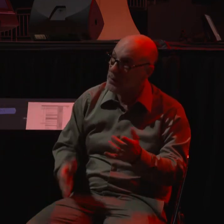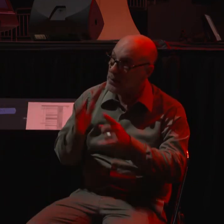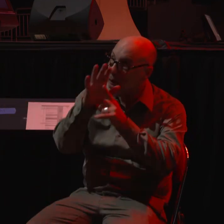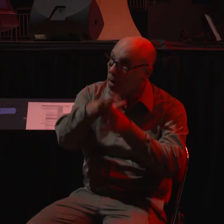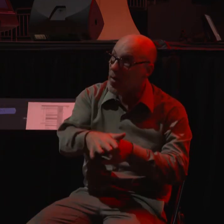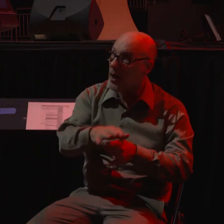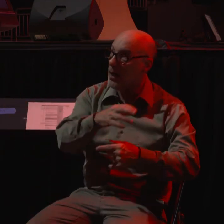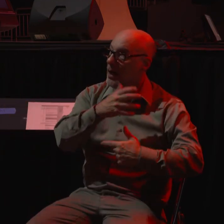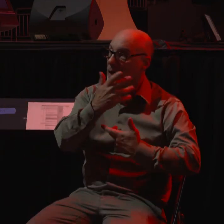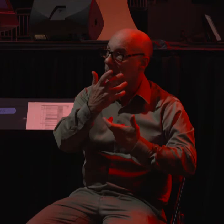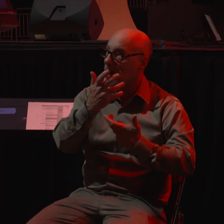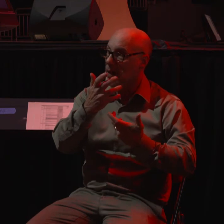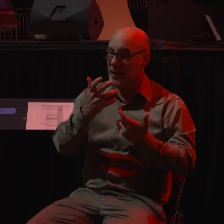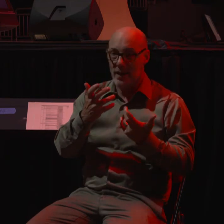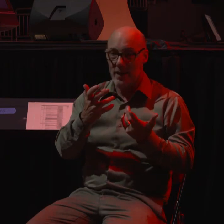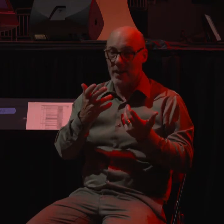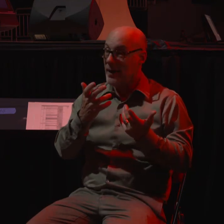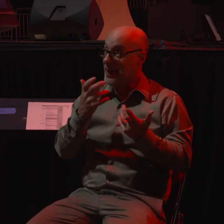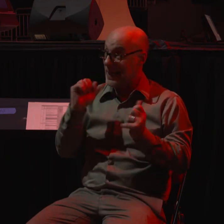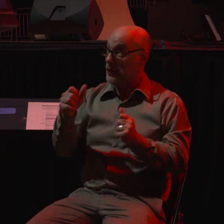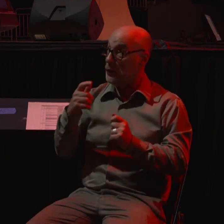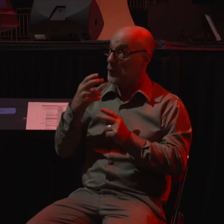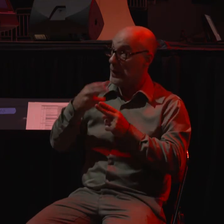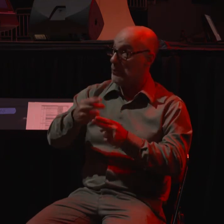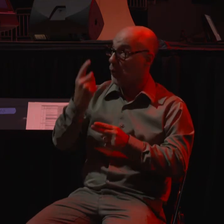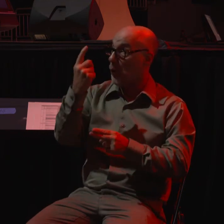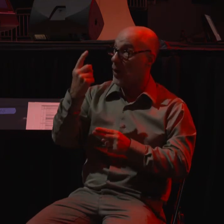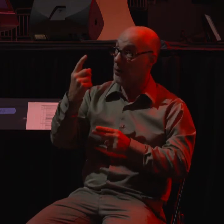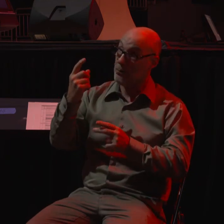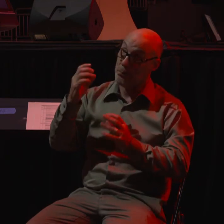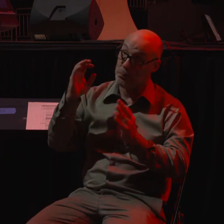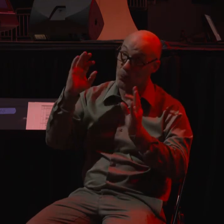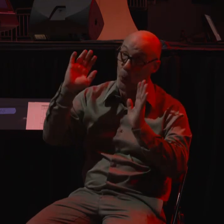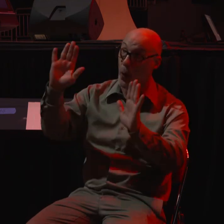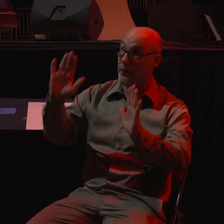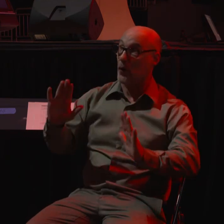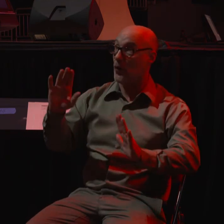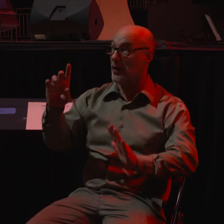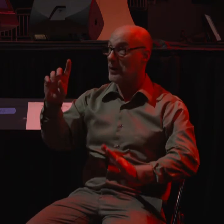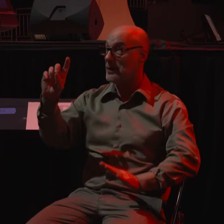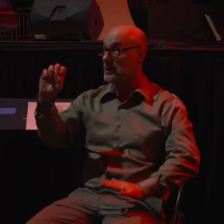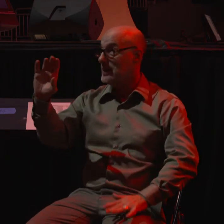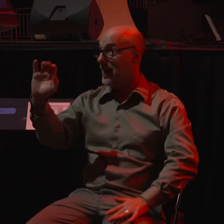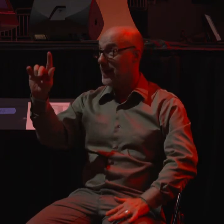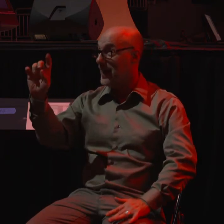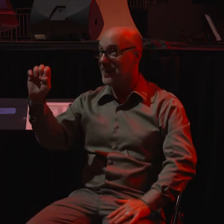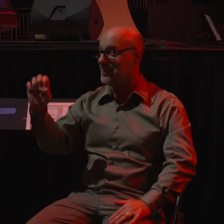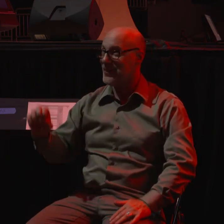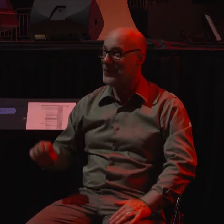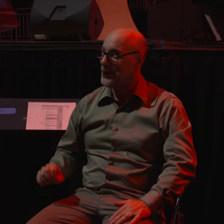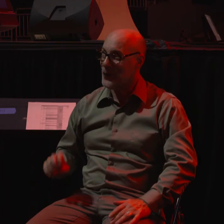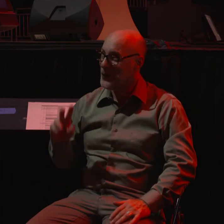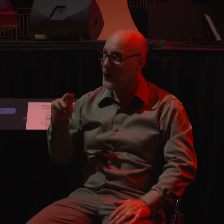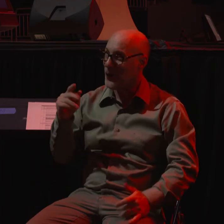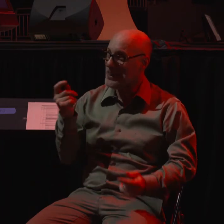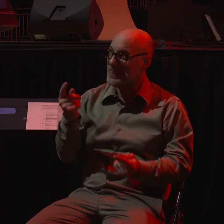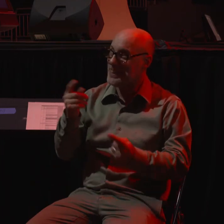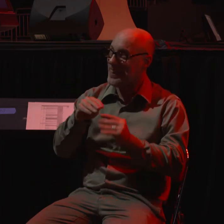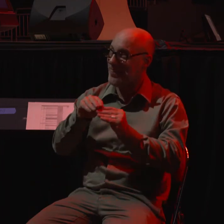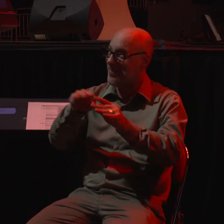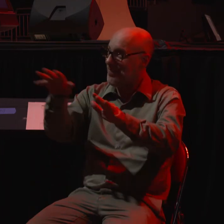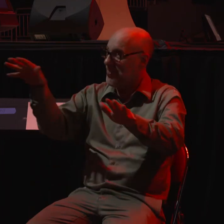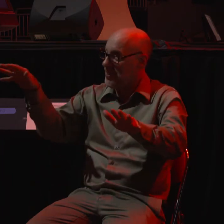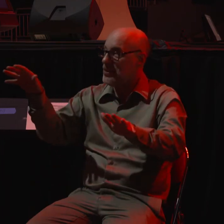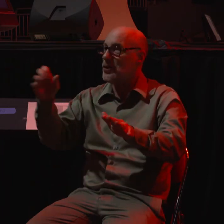just we're in a fallen world, like Kevin was saying. There's just, what are we surprised about this? So I would say pick up some volume of